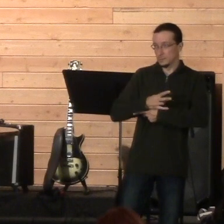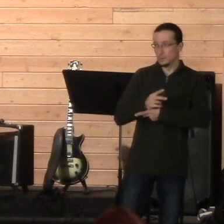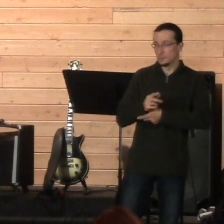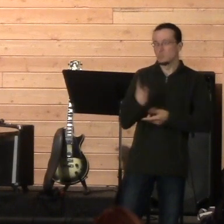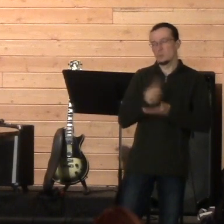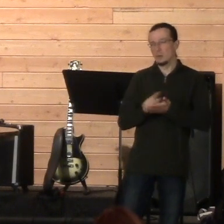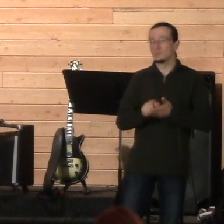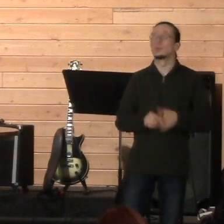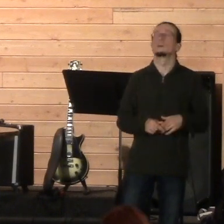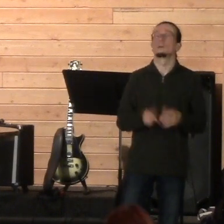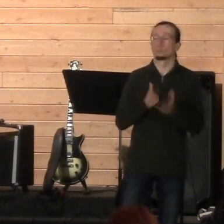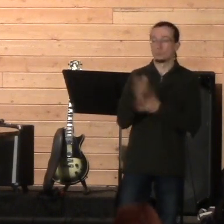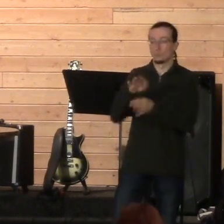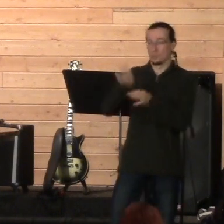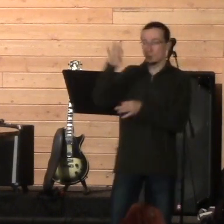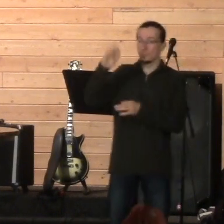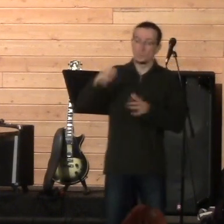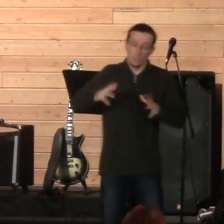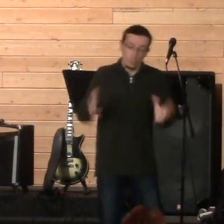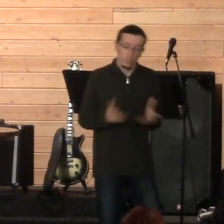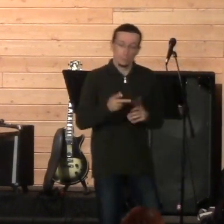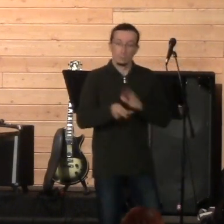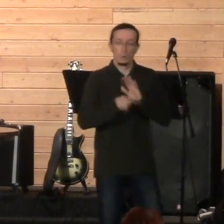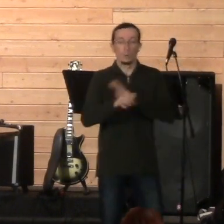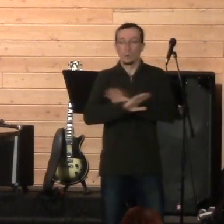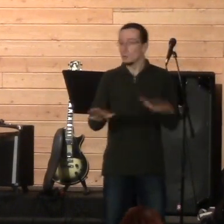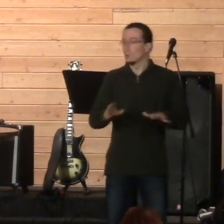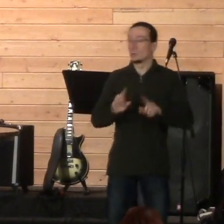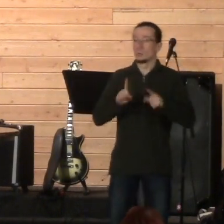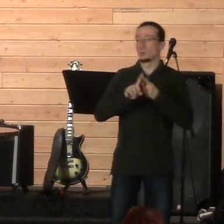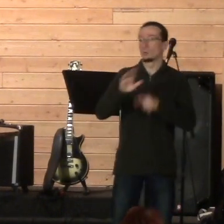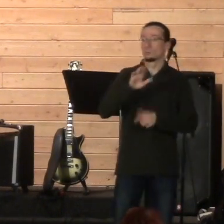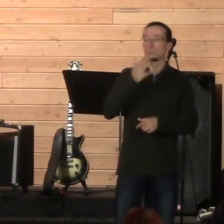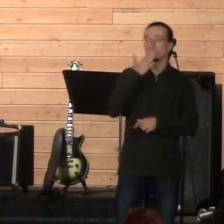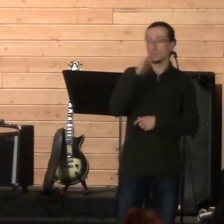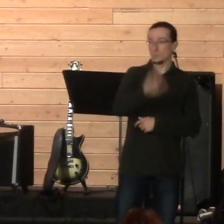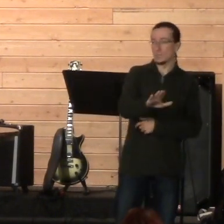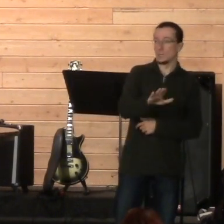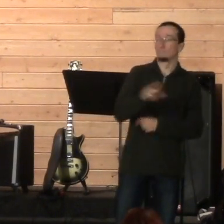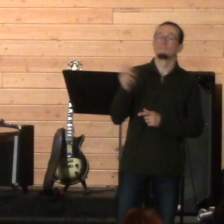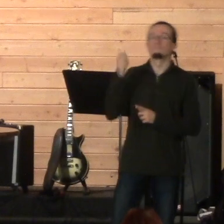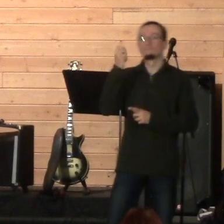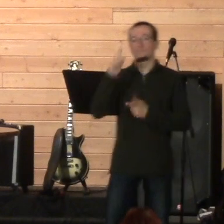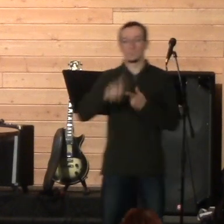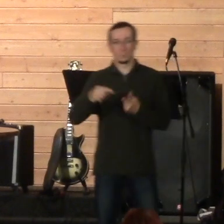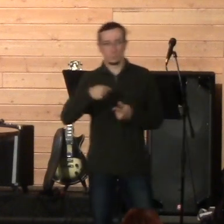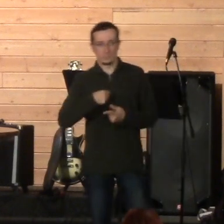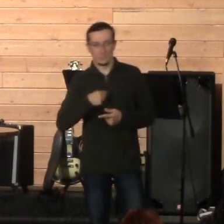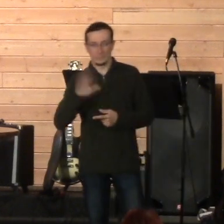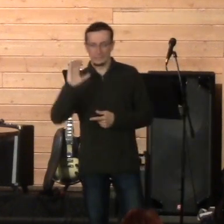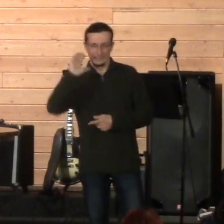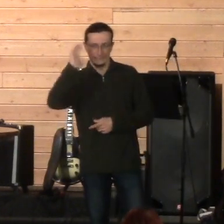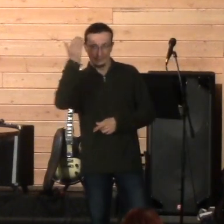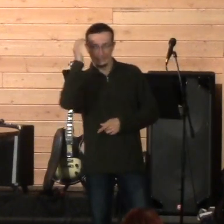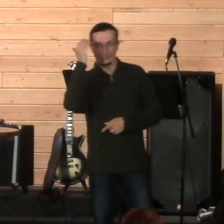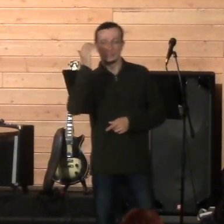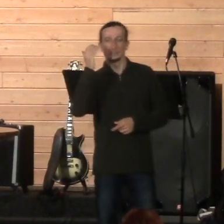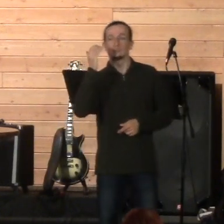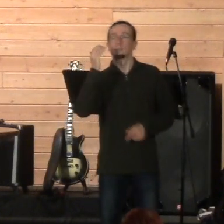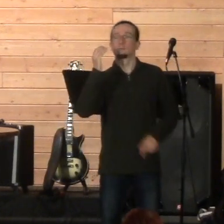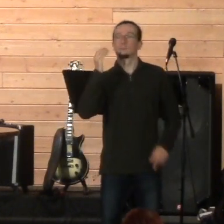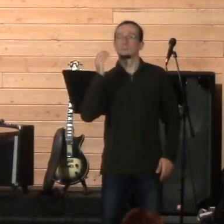they urged Paul not to go to Jerusalem. Now, it kind of looked like to me that it was